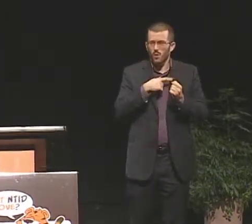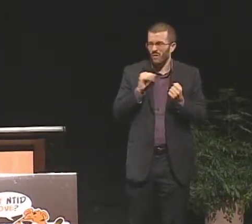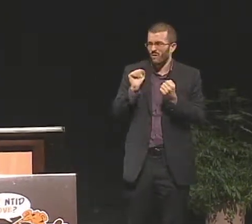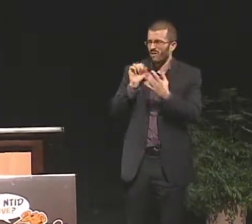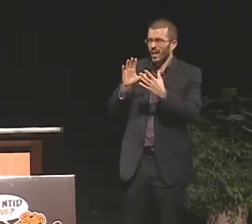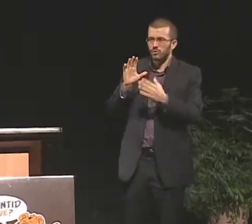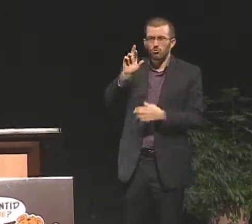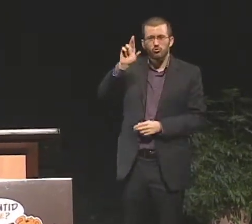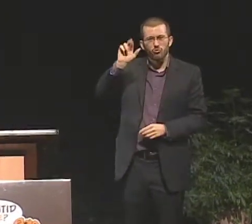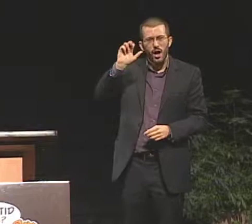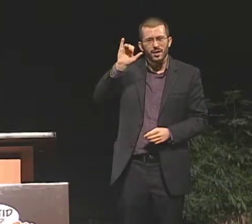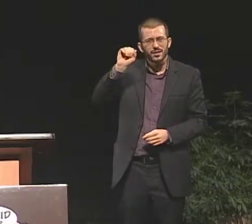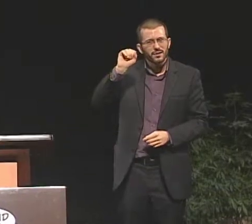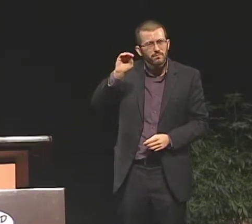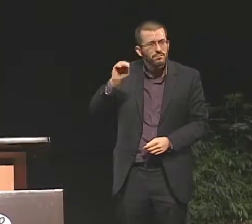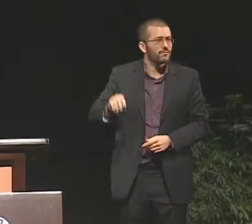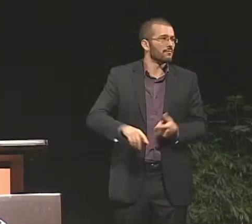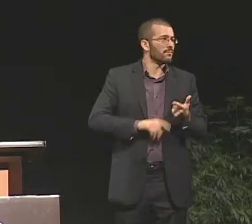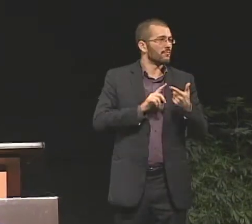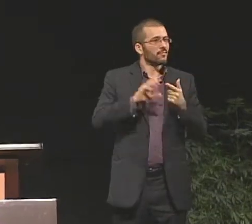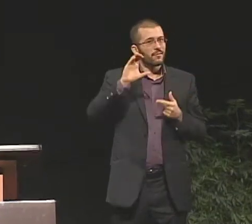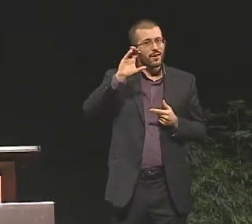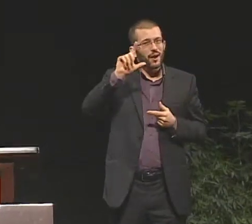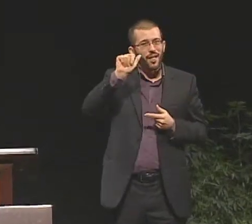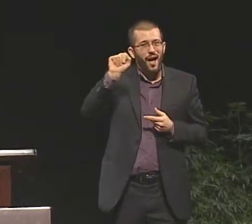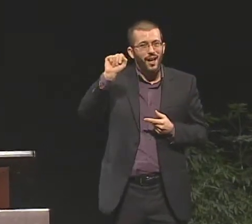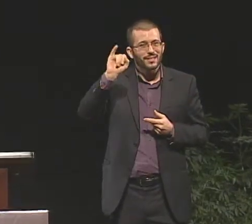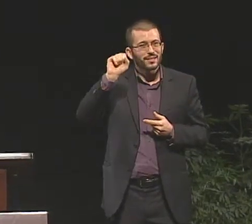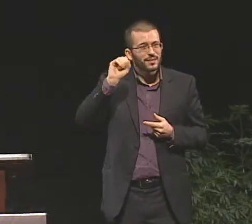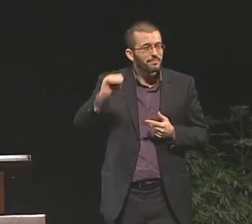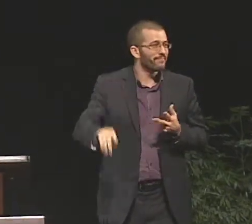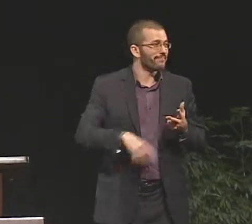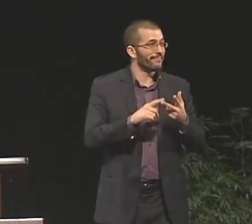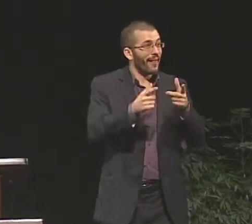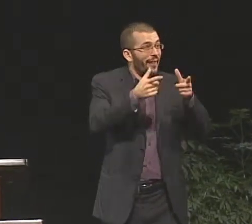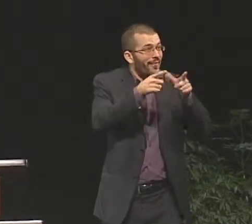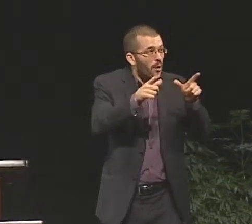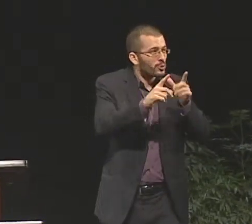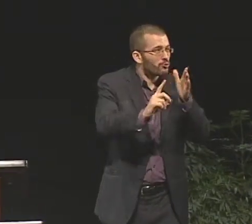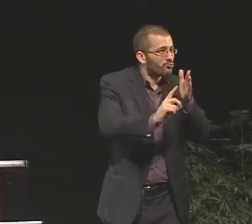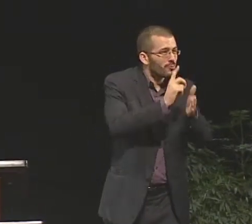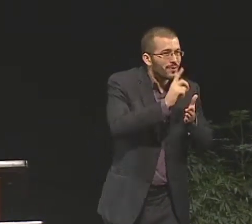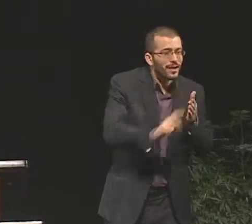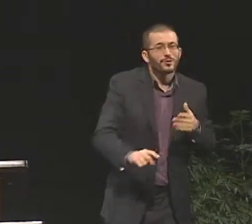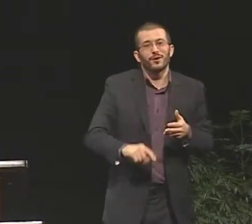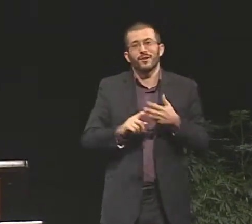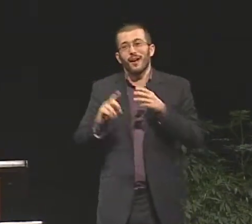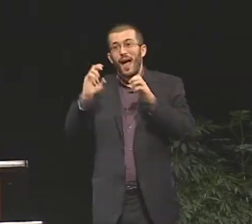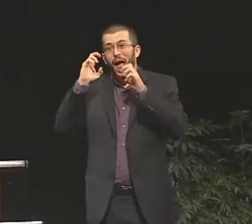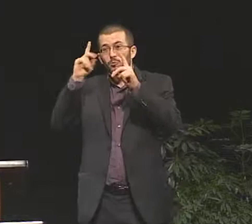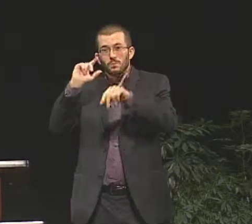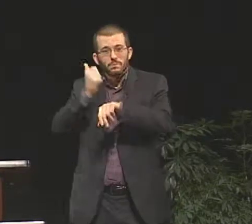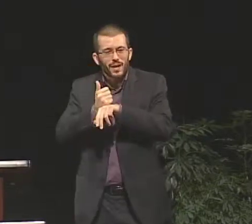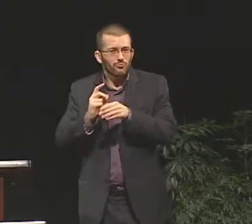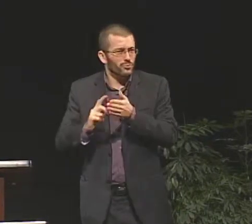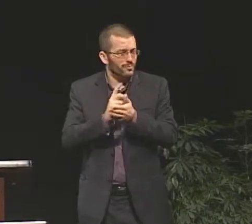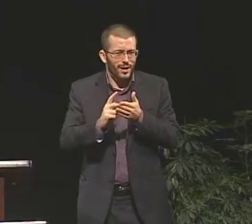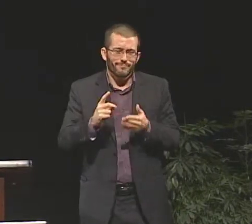we face, these barriers in society, whether it's racism, discrimination,